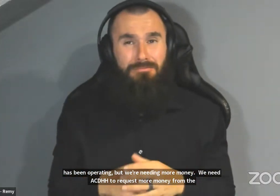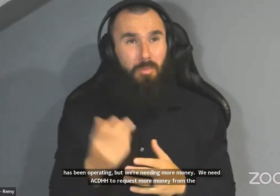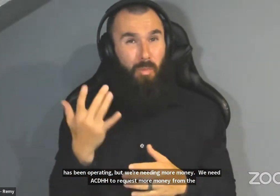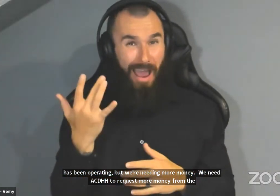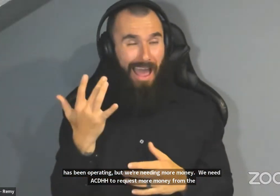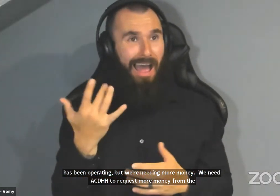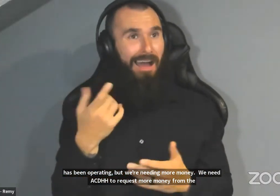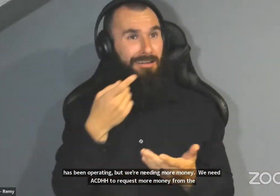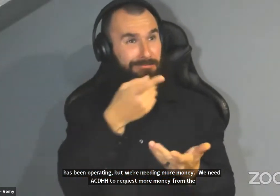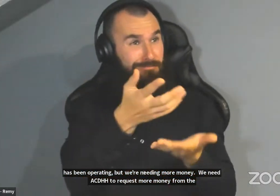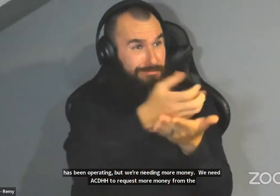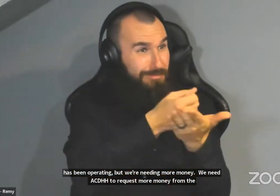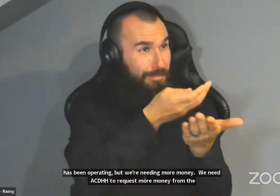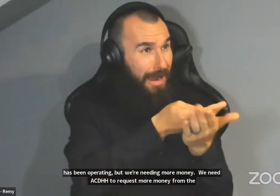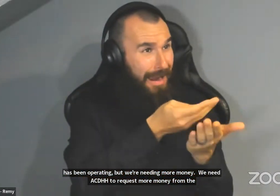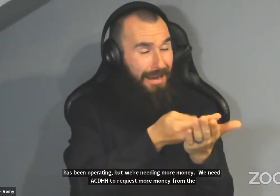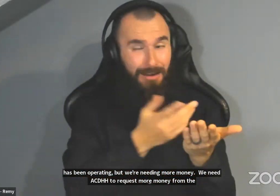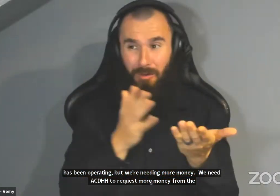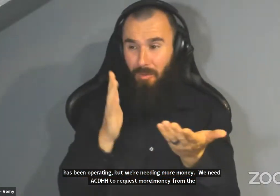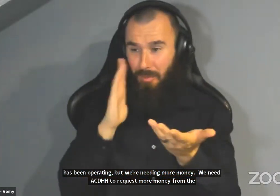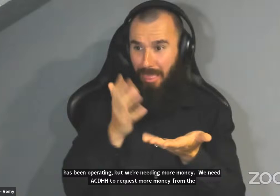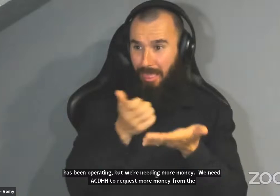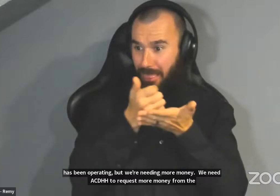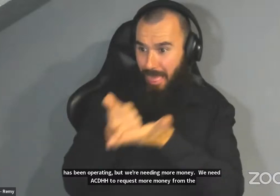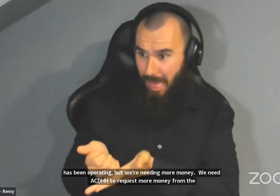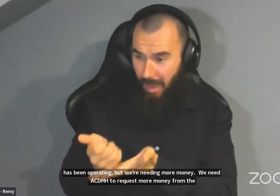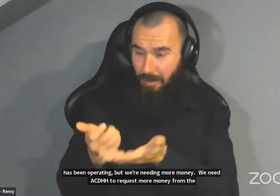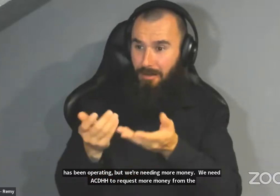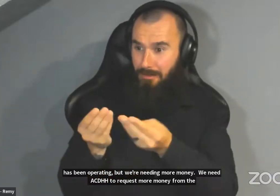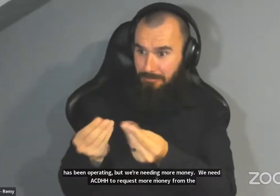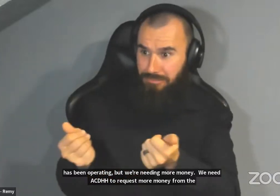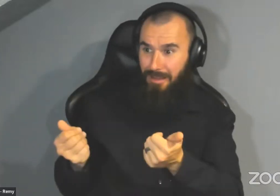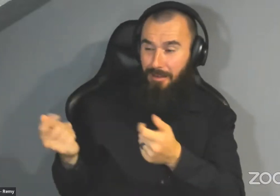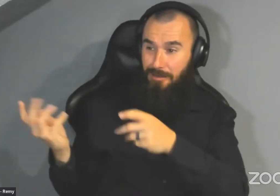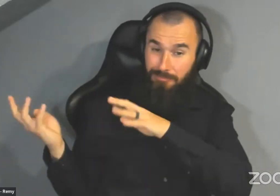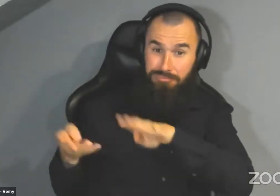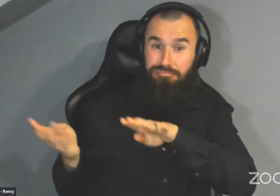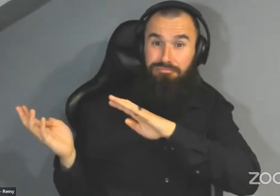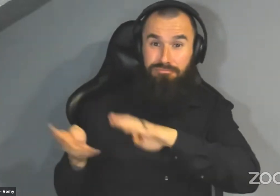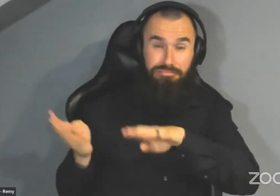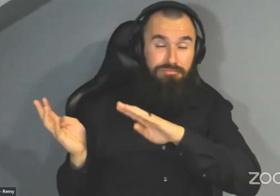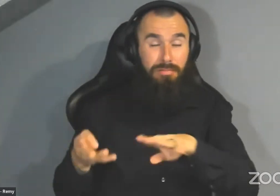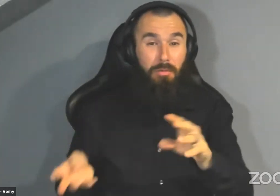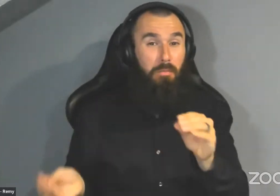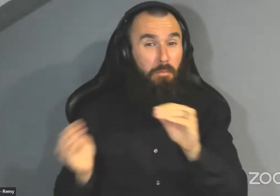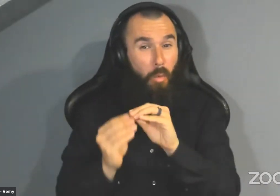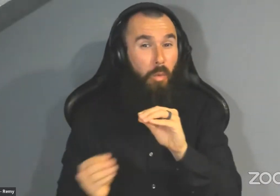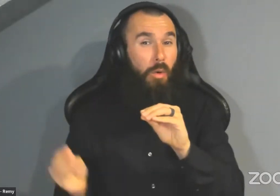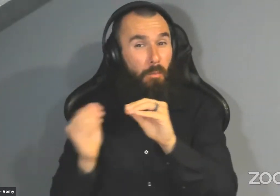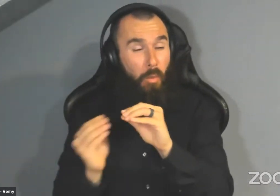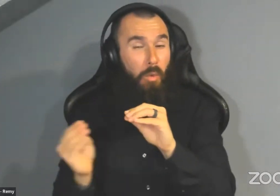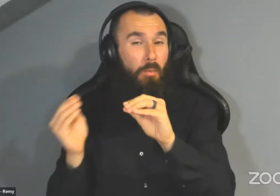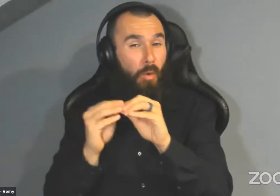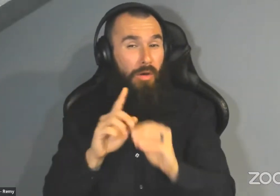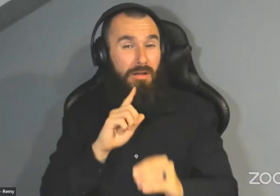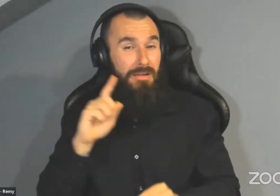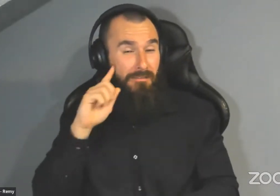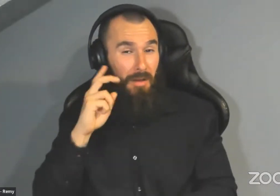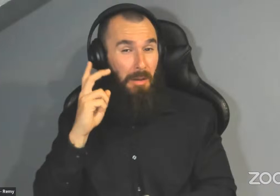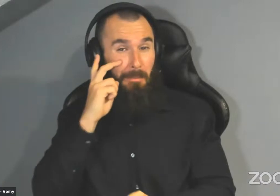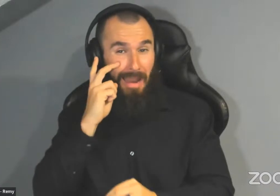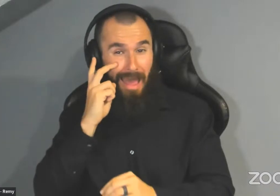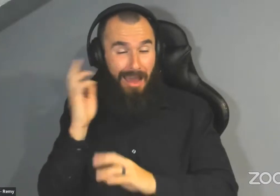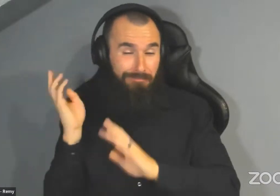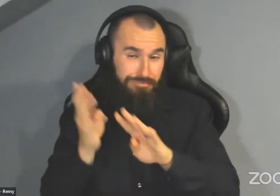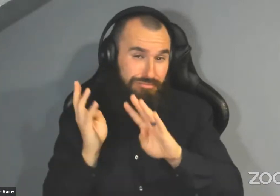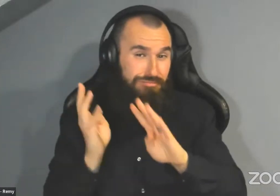deal with the influx of many more deaf-blind people into